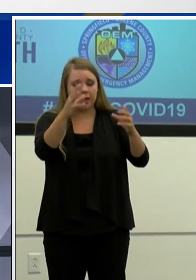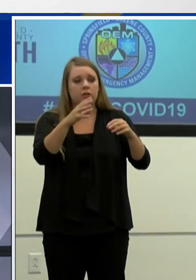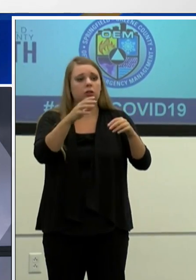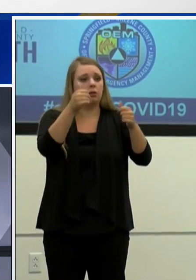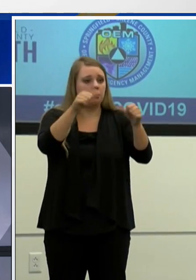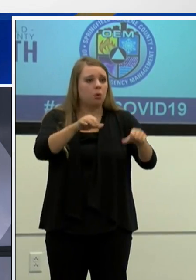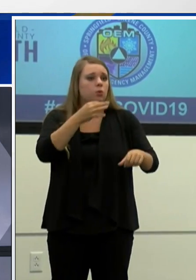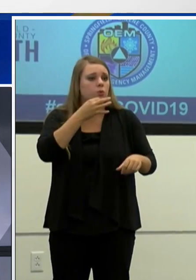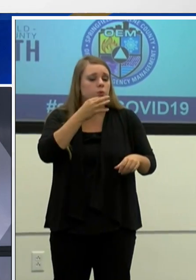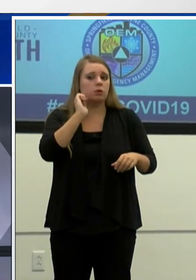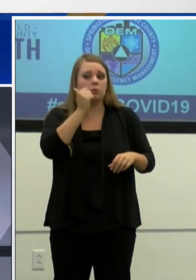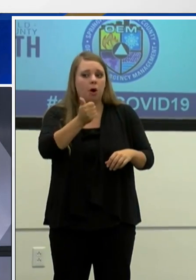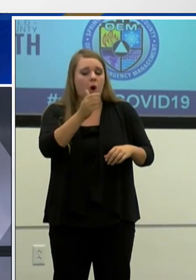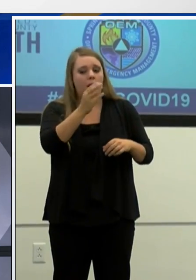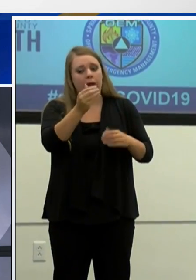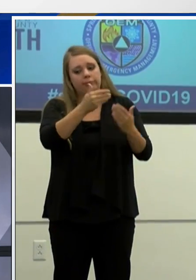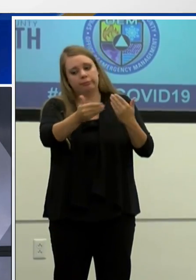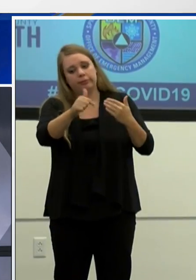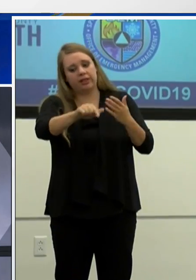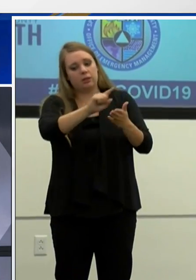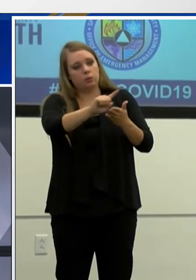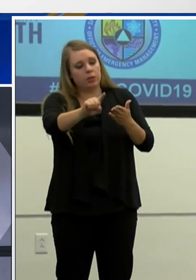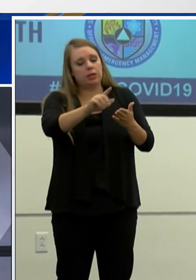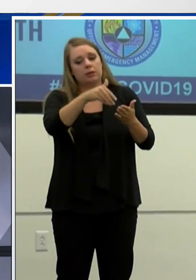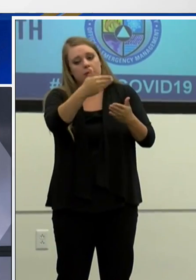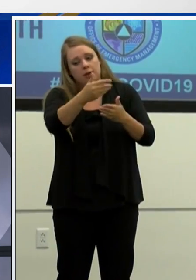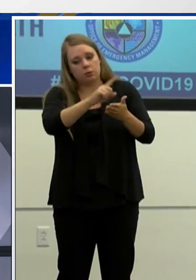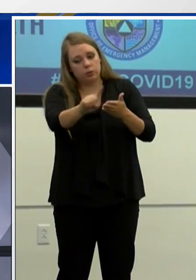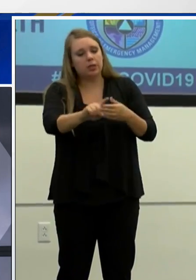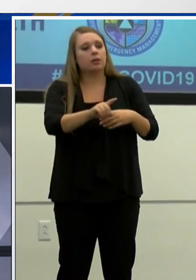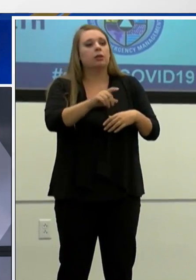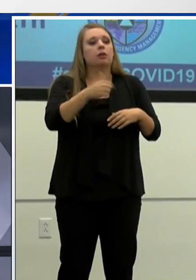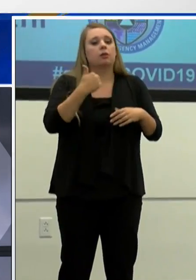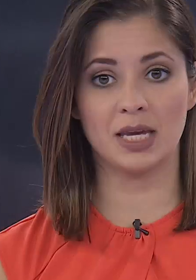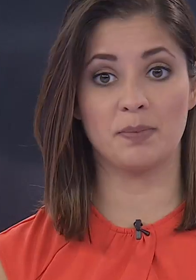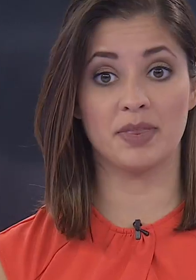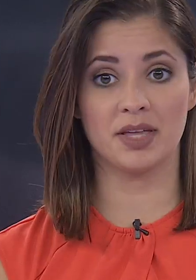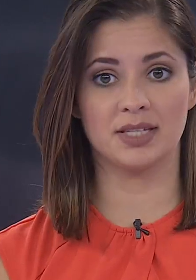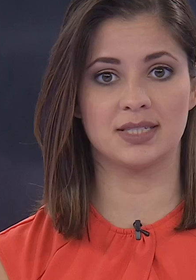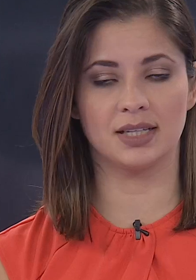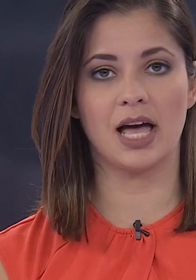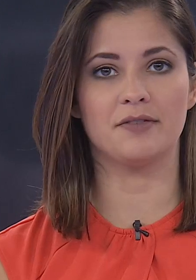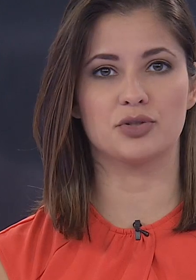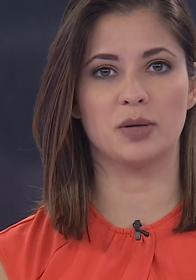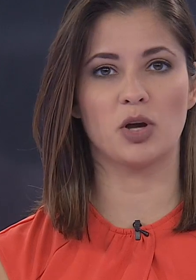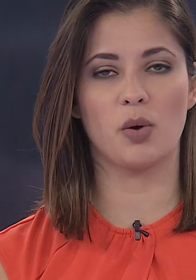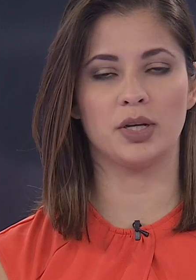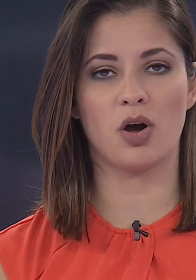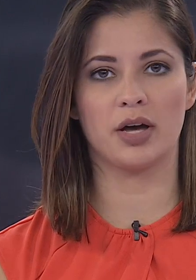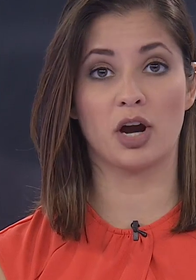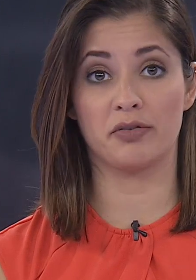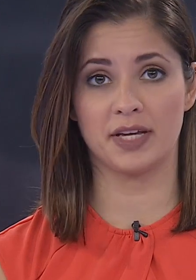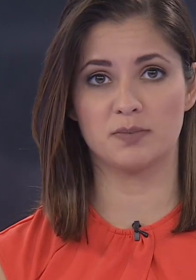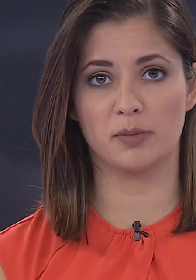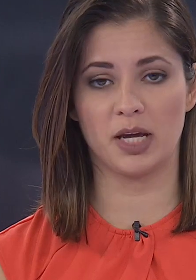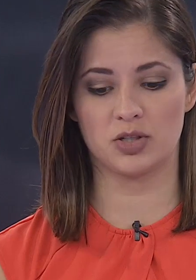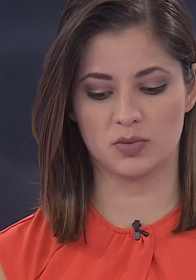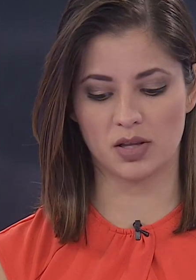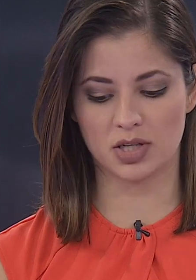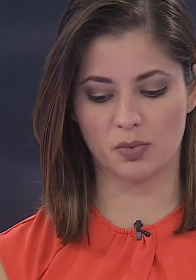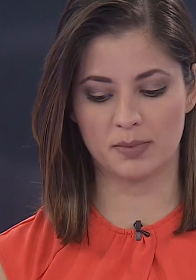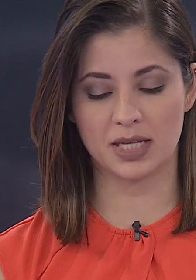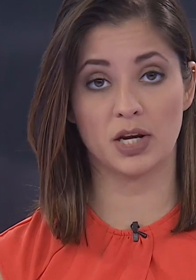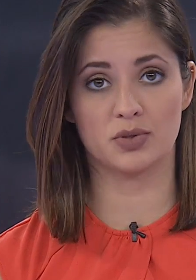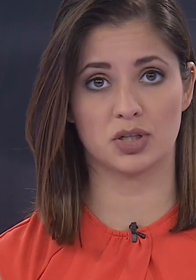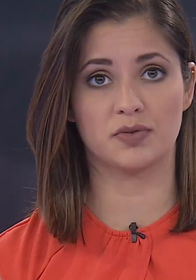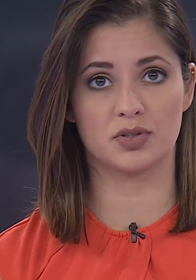question for health and city officials there. We will continue to keep this livestream going on our Facebook page,